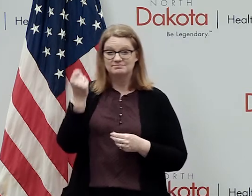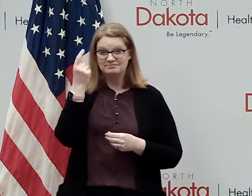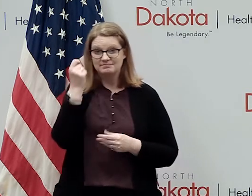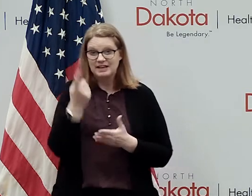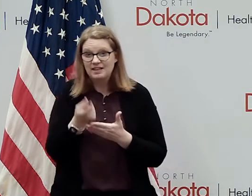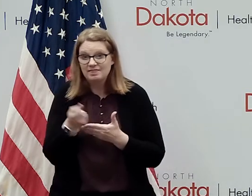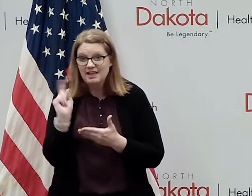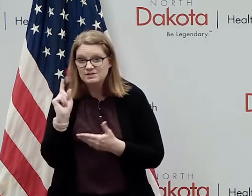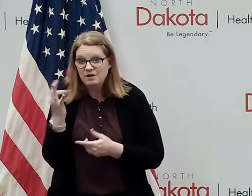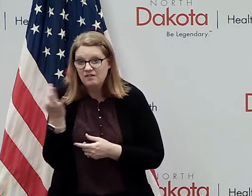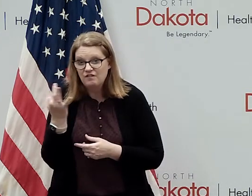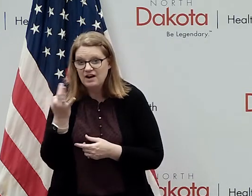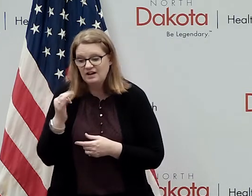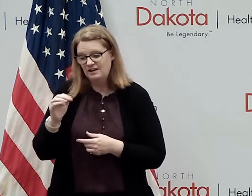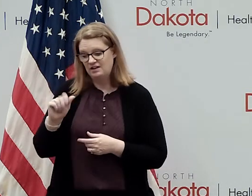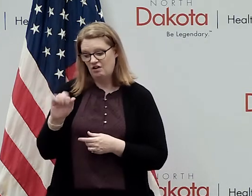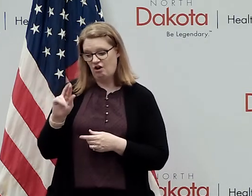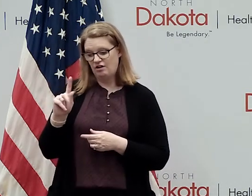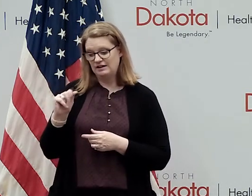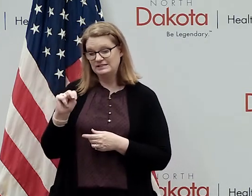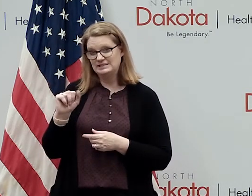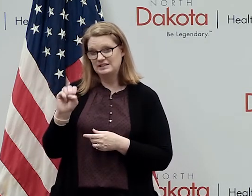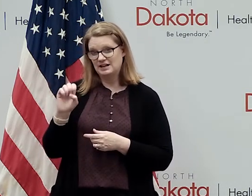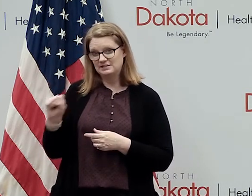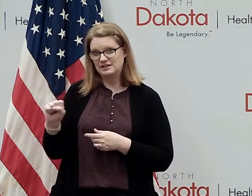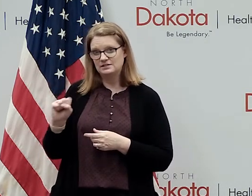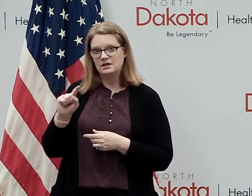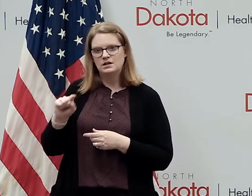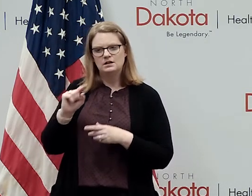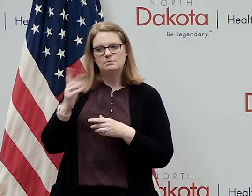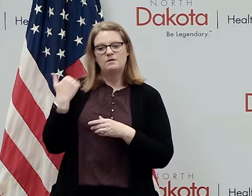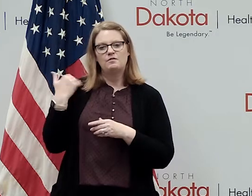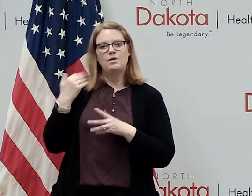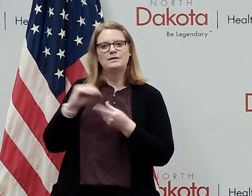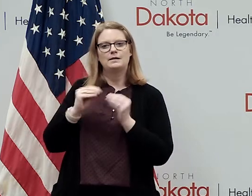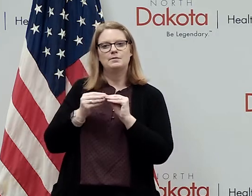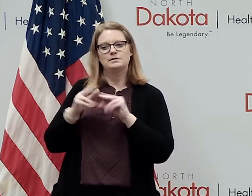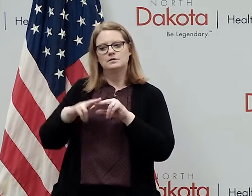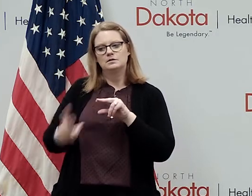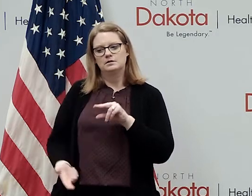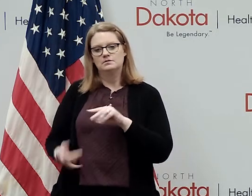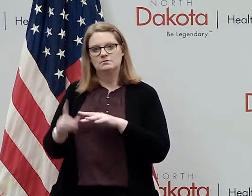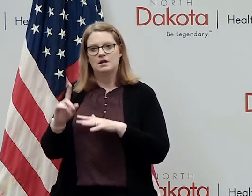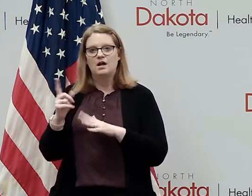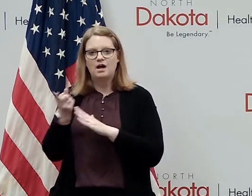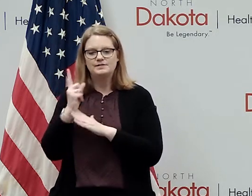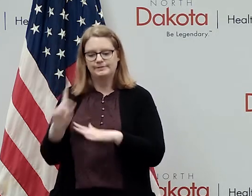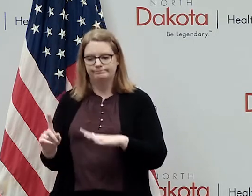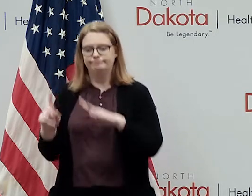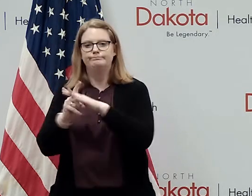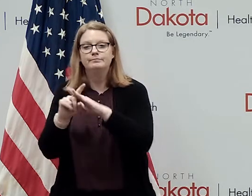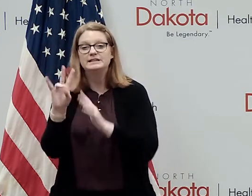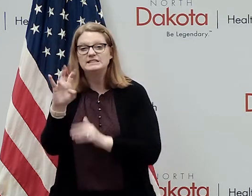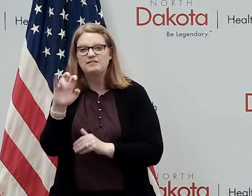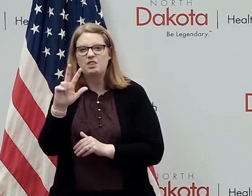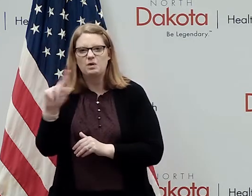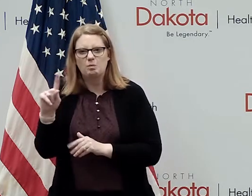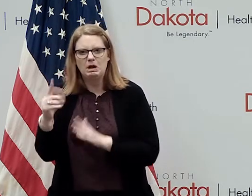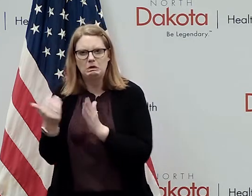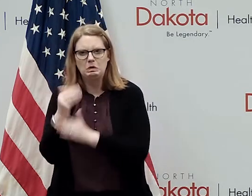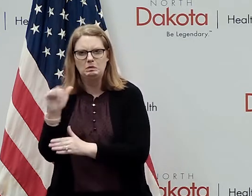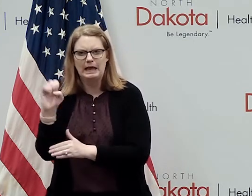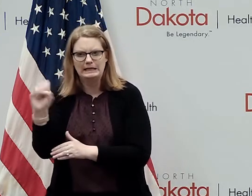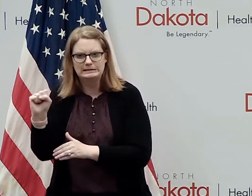week, Friday, Arkansas, when their numbers were going down, popped up 731 new cases in Arkansas